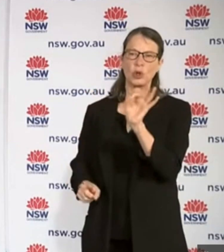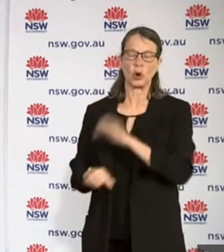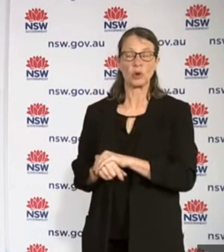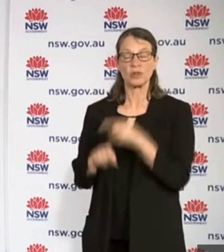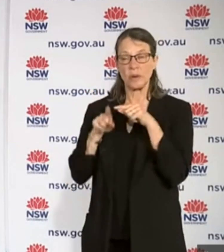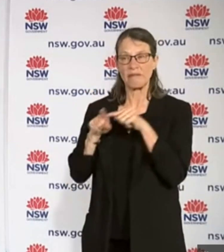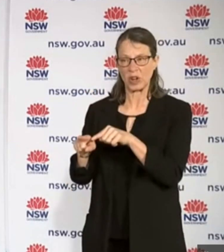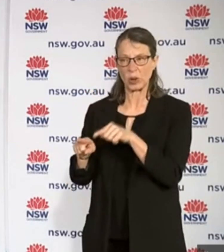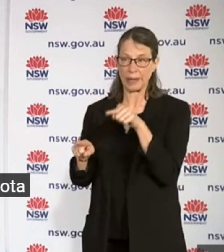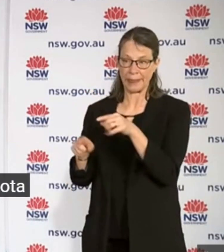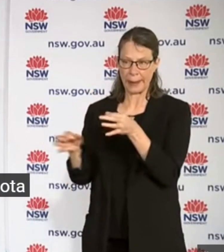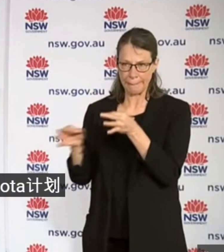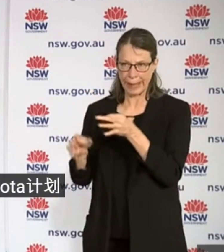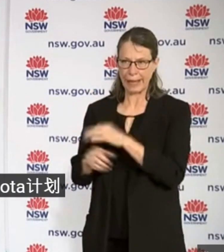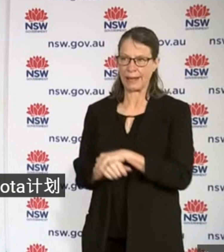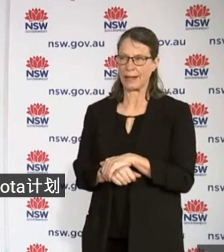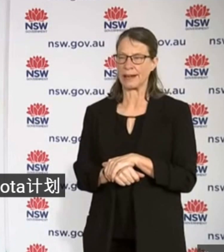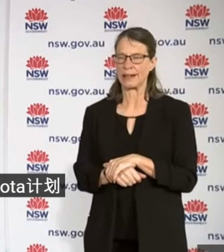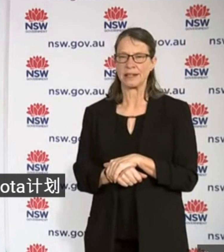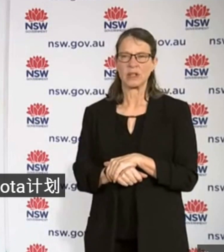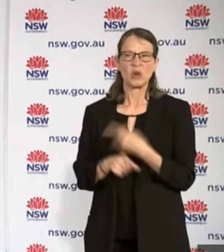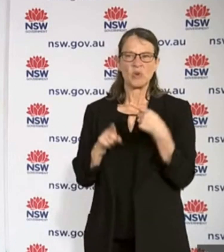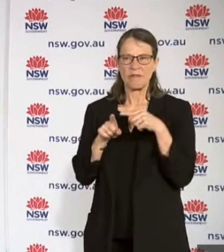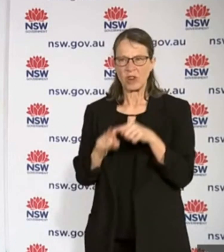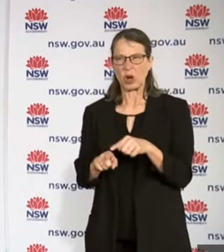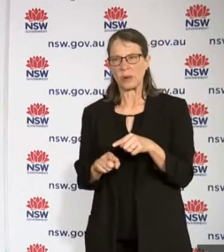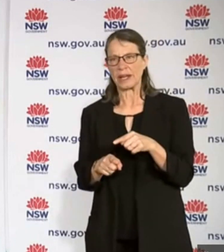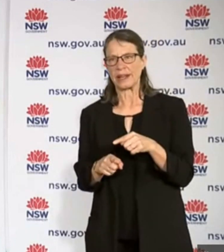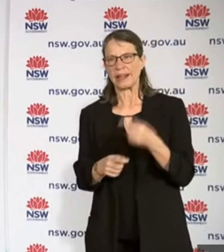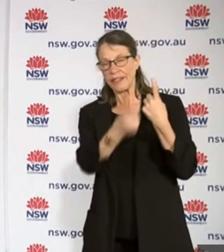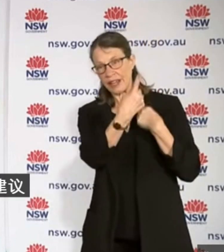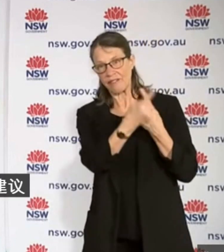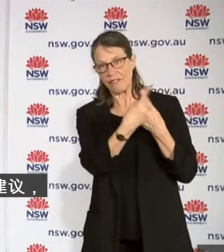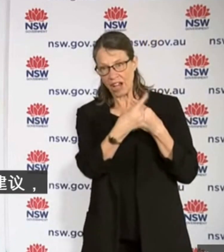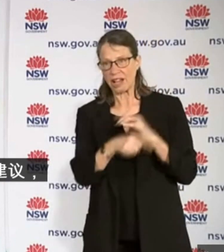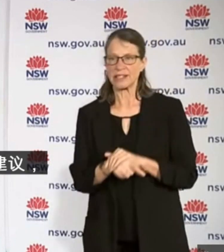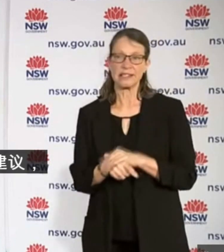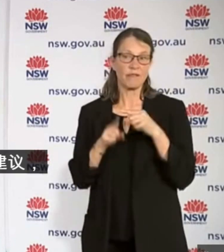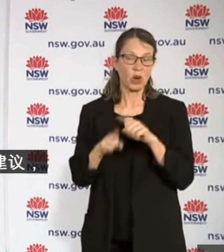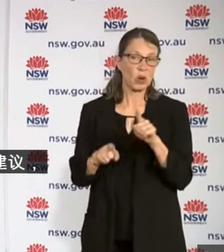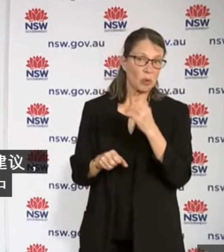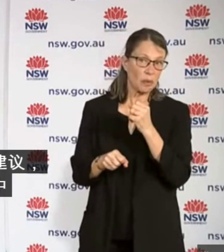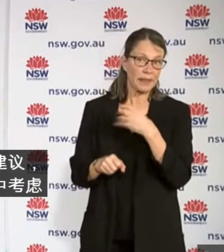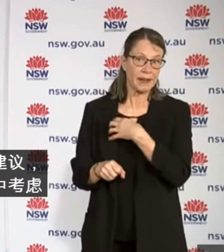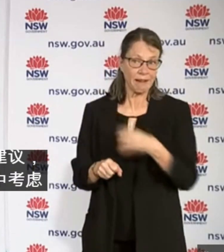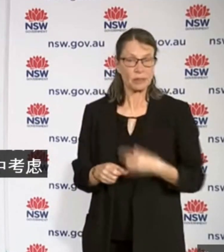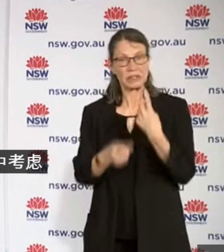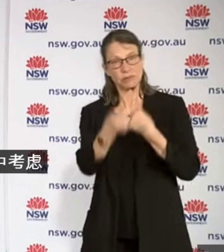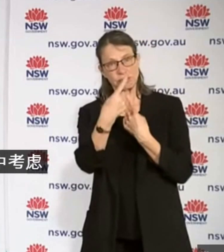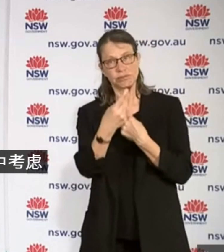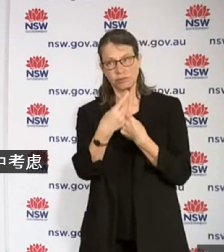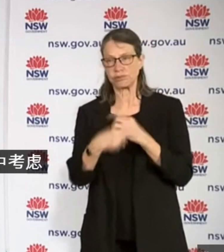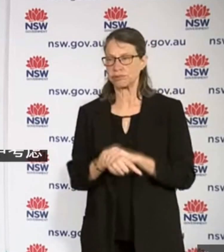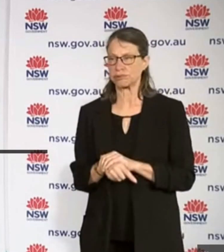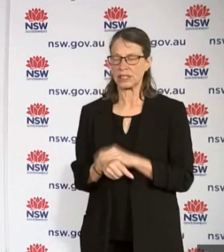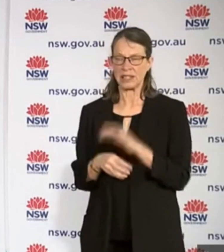Doherty plan, on the network that was provided to the government, as well as advice from our public health teams. And all of that is considered in our overall government decision